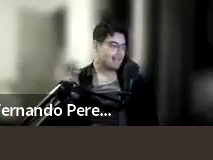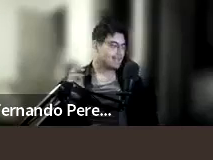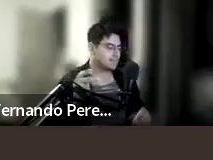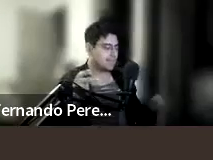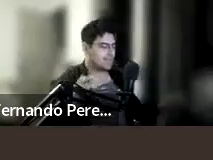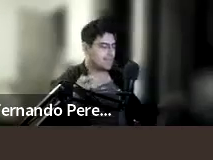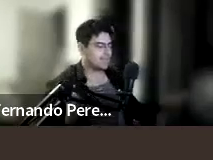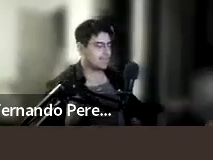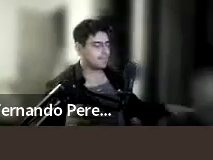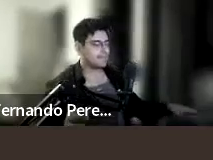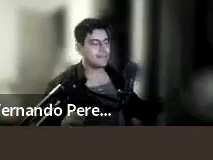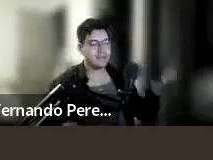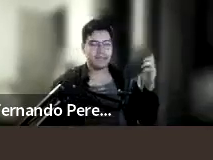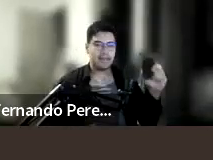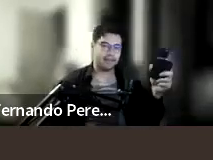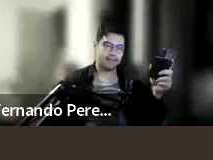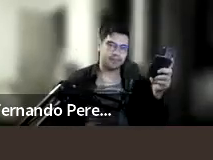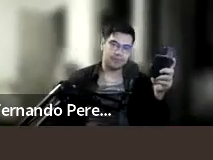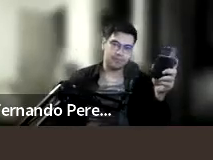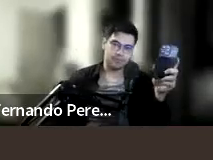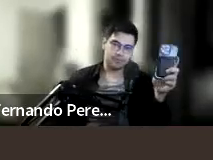and I have an iPhone.